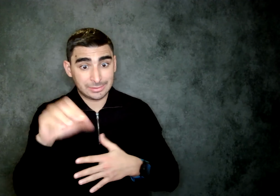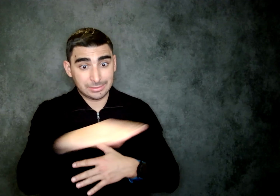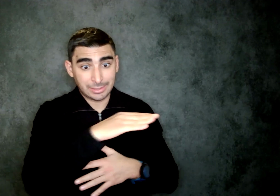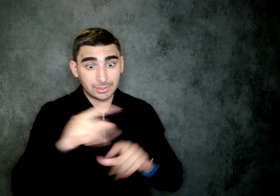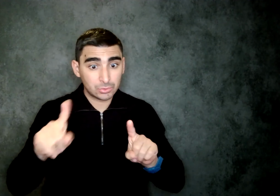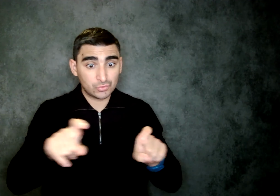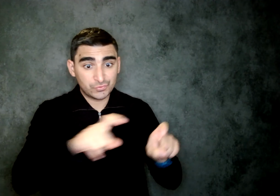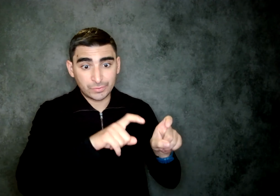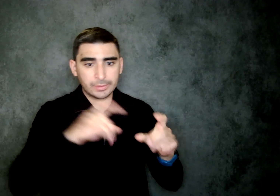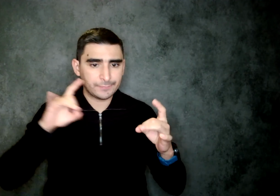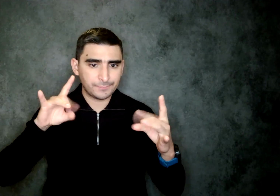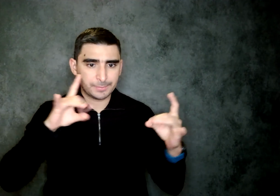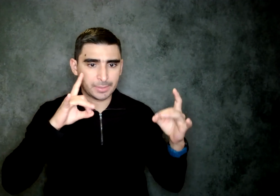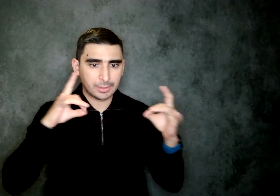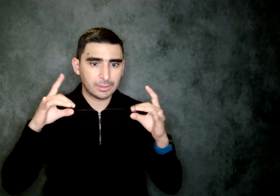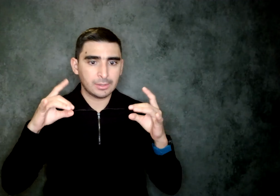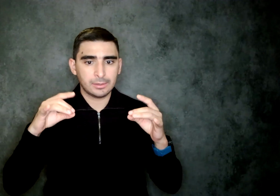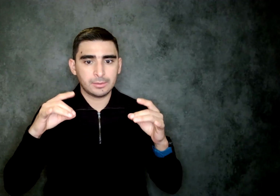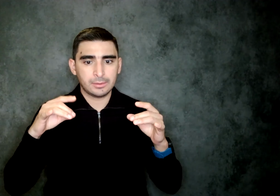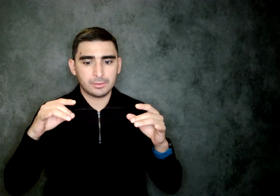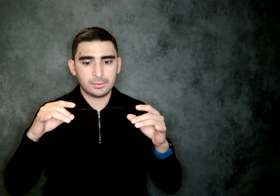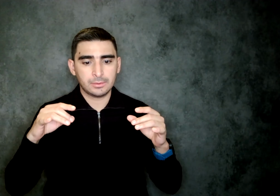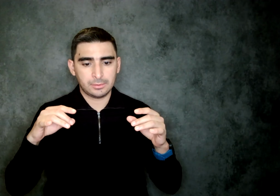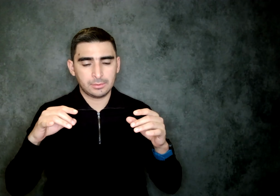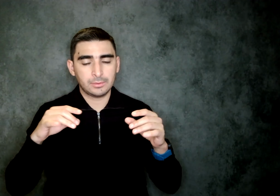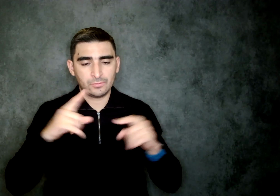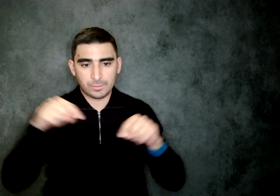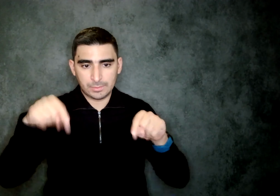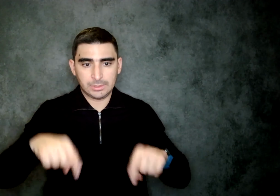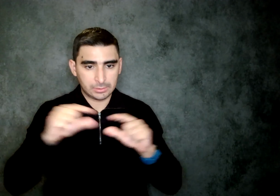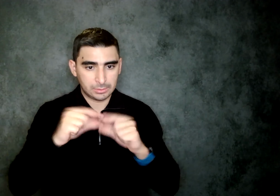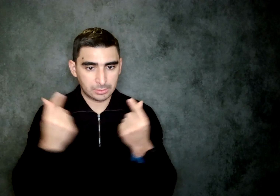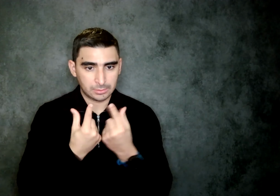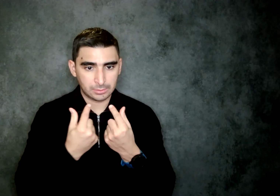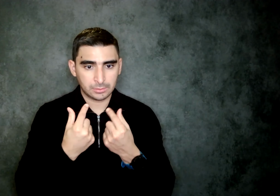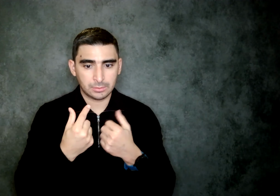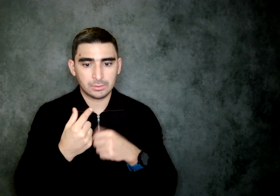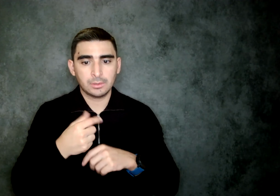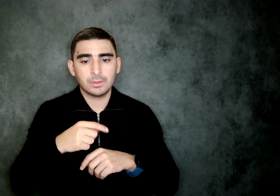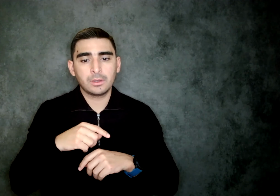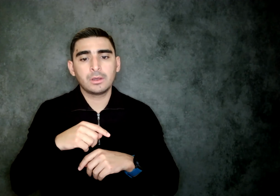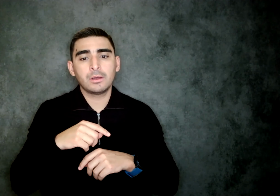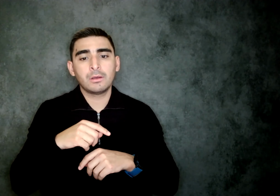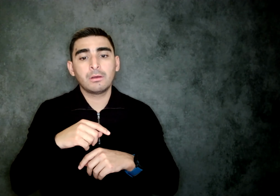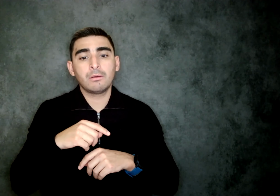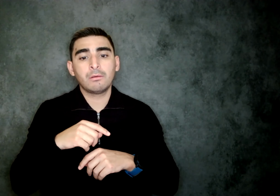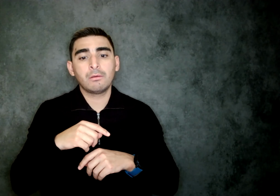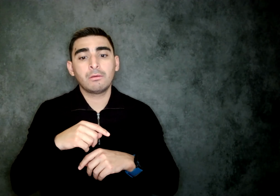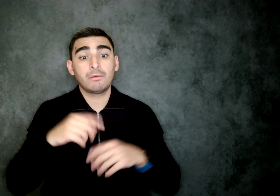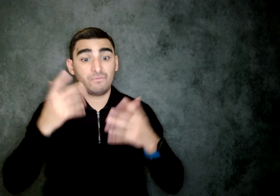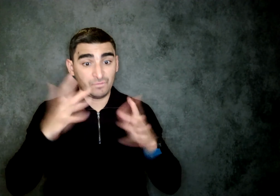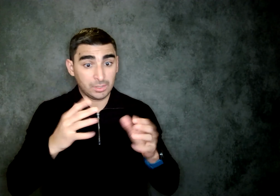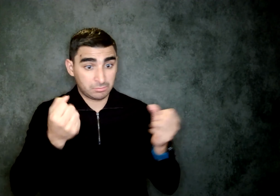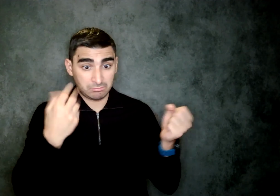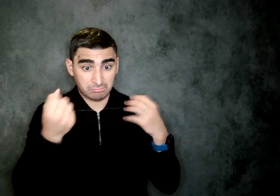then get feedback from this work group and do some prioritization and then